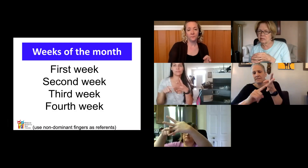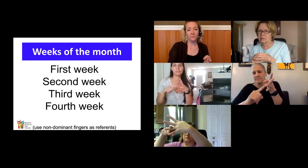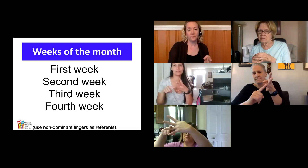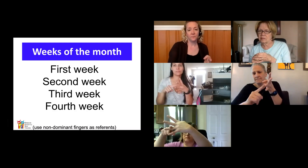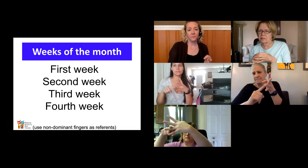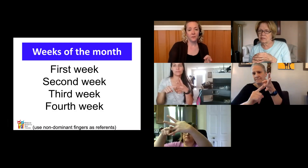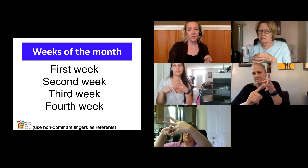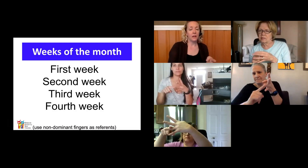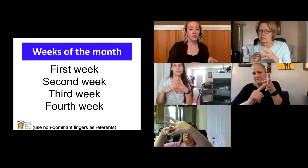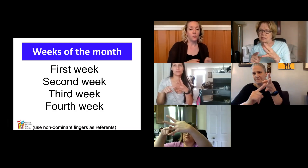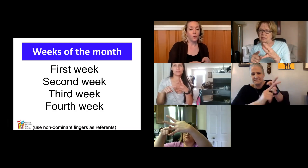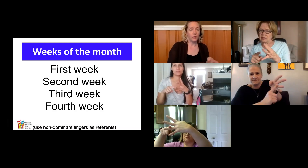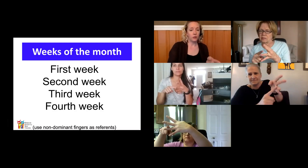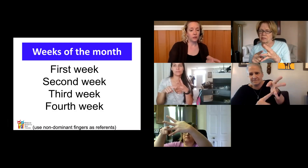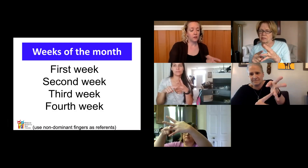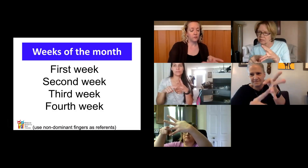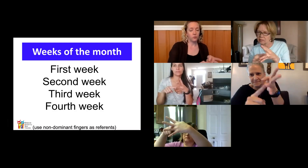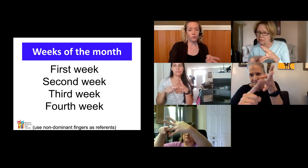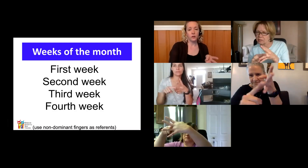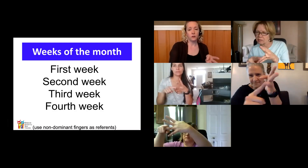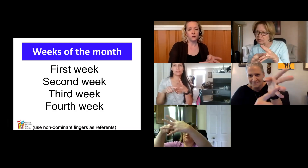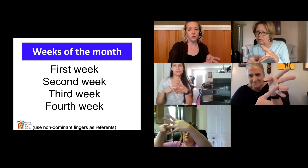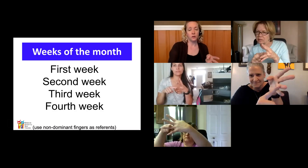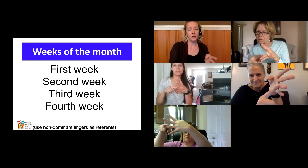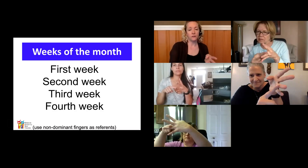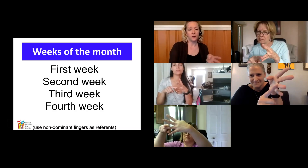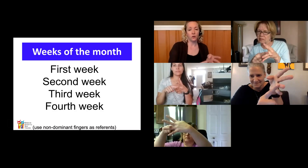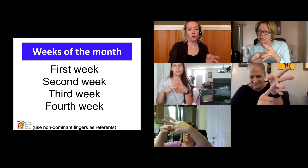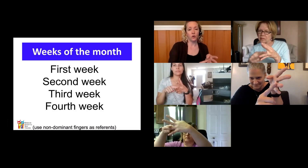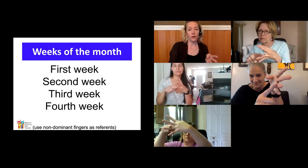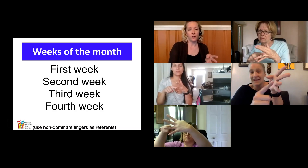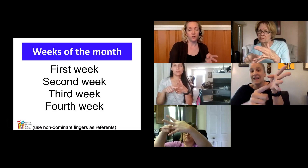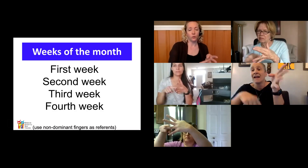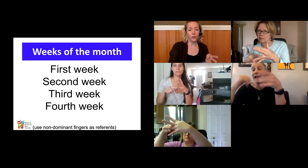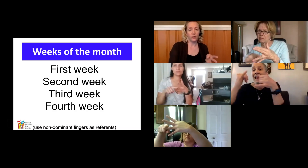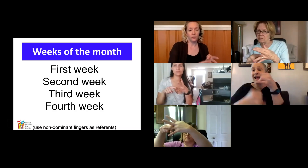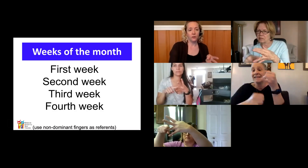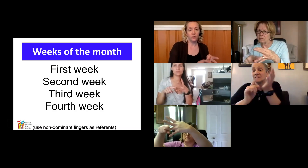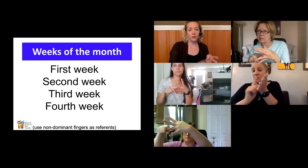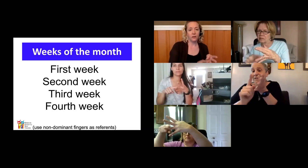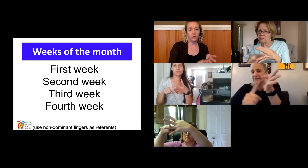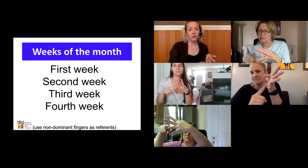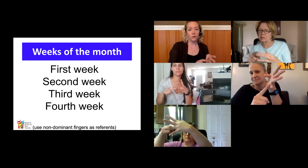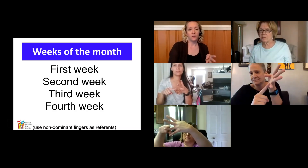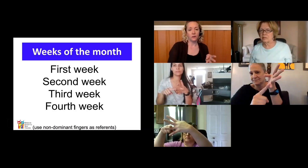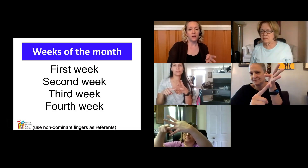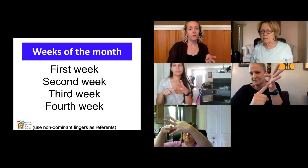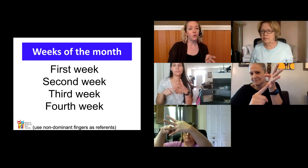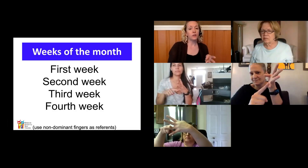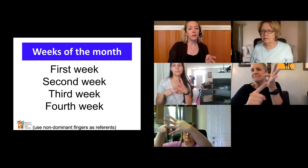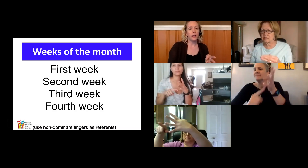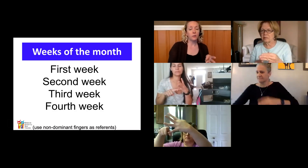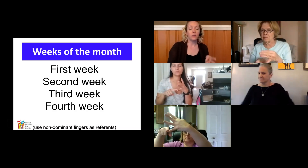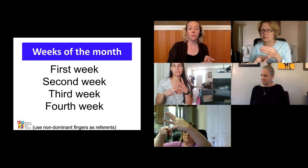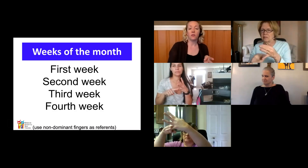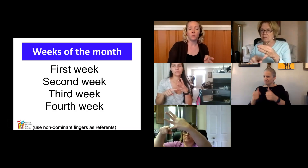Okay. Yeah, you don't point, you just kind of run your index finger along that third week. That's how you reference that. And of course, the last week of the month